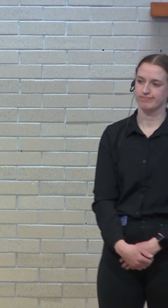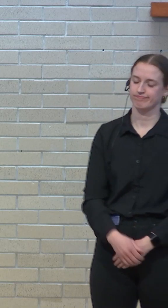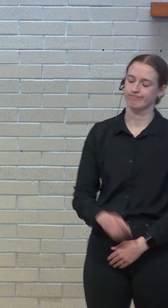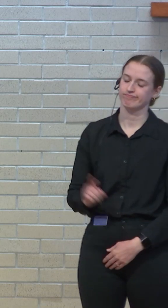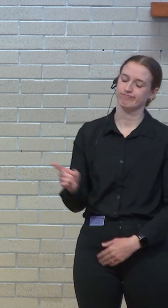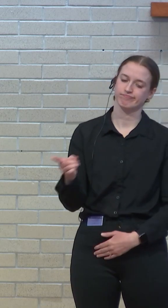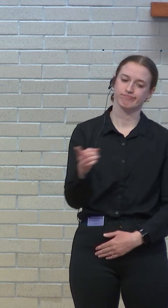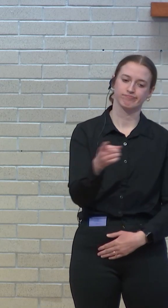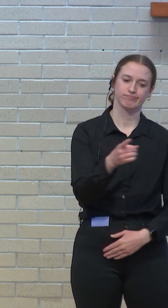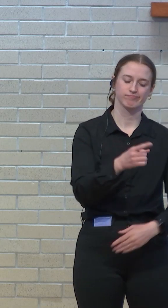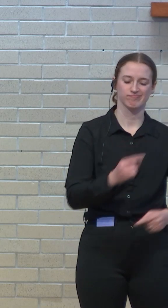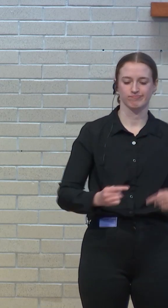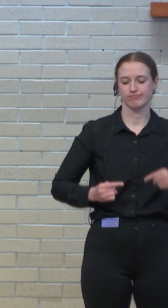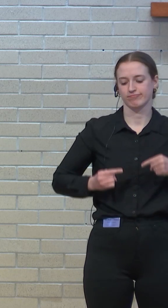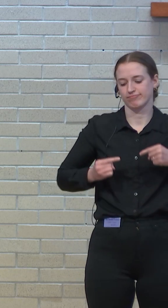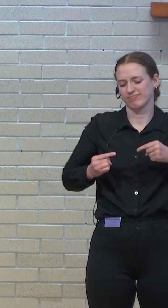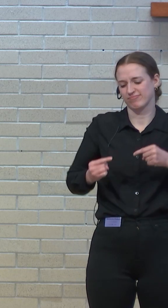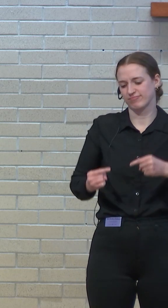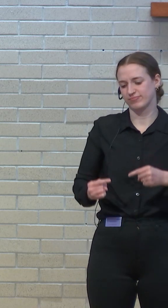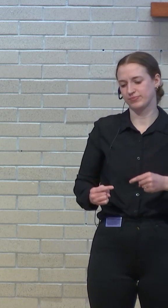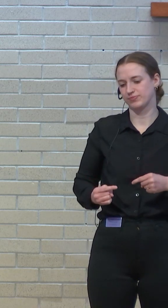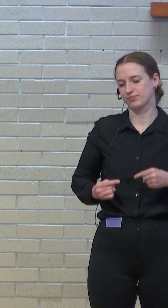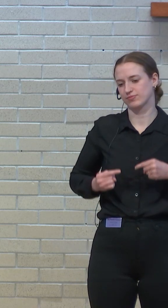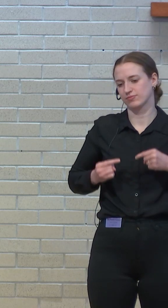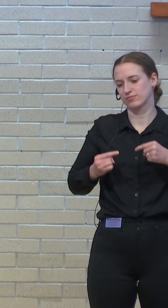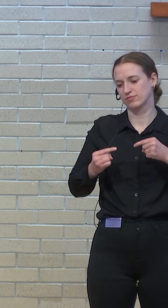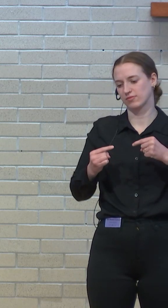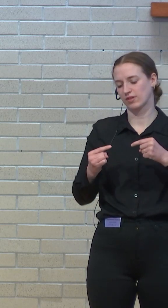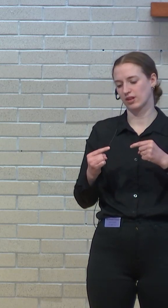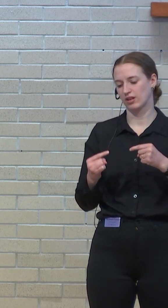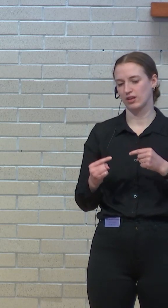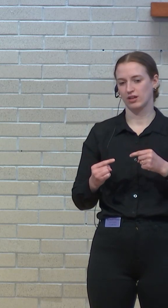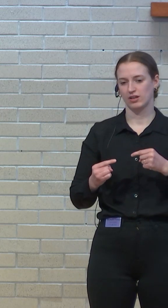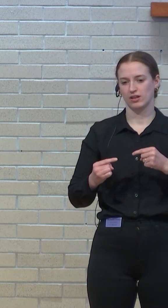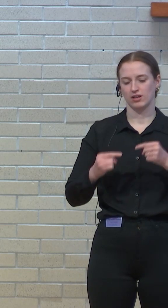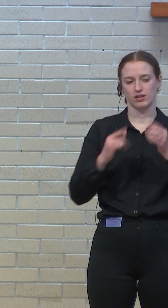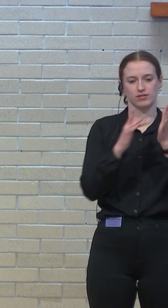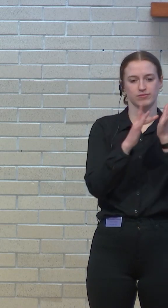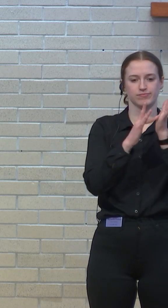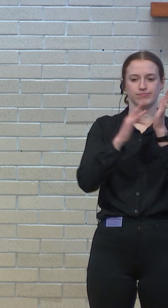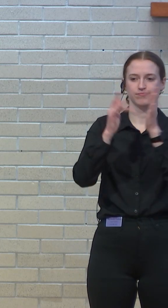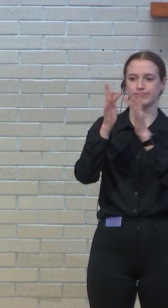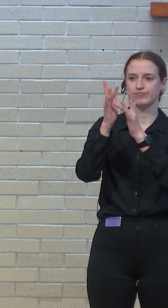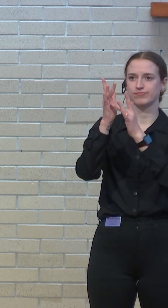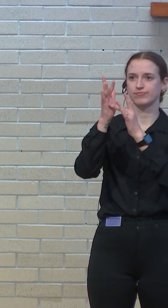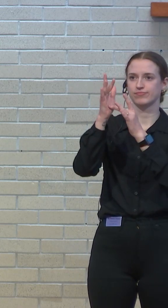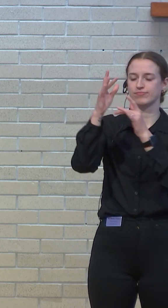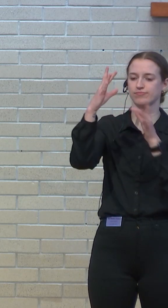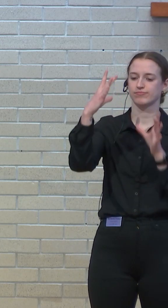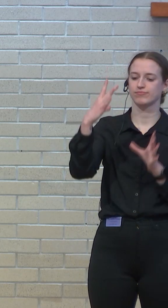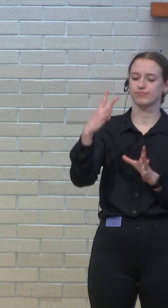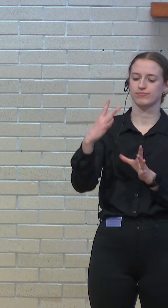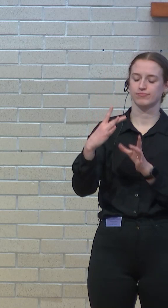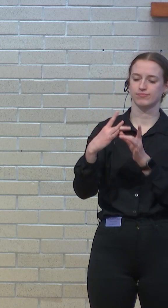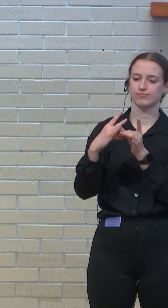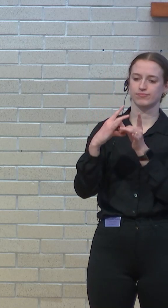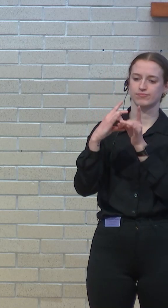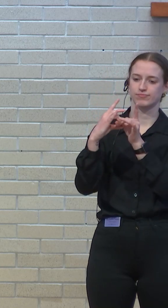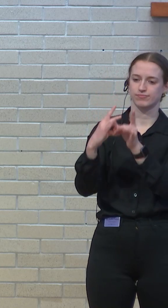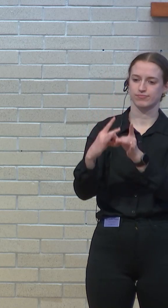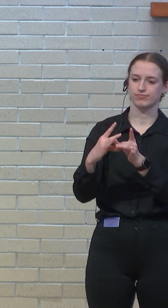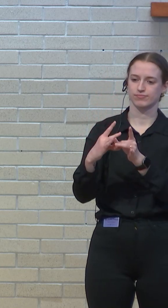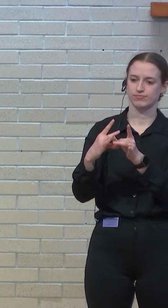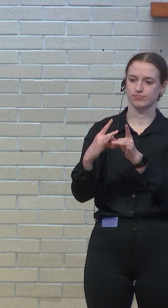struggles keep you near the cross,